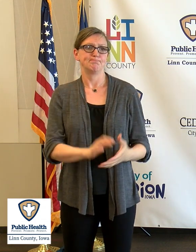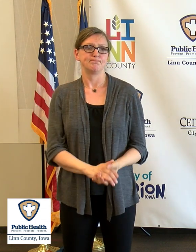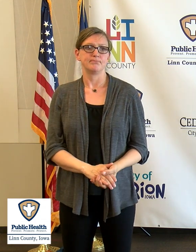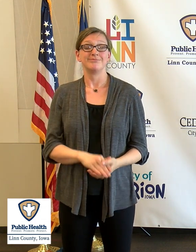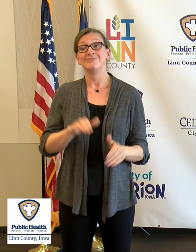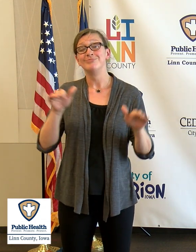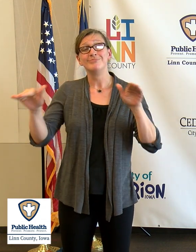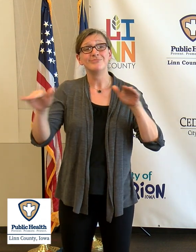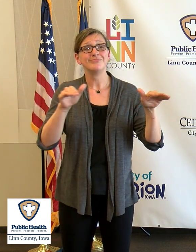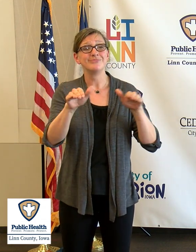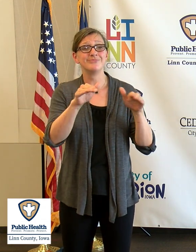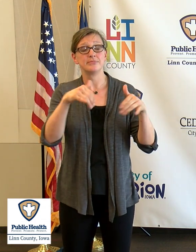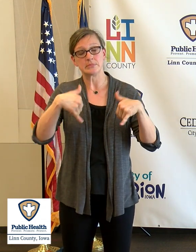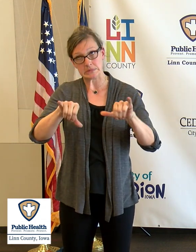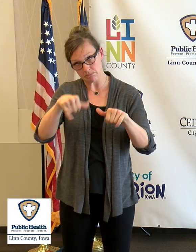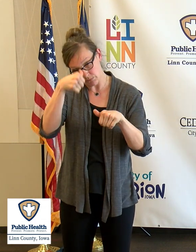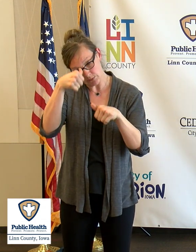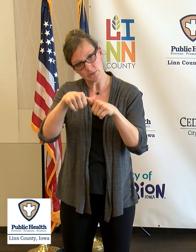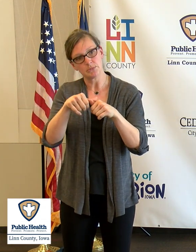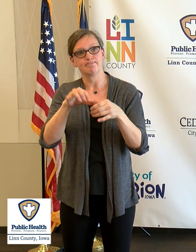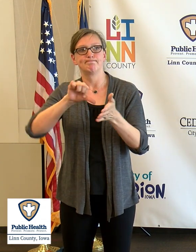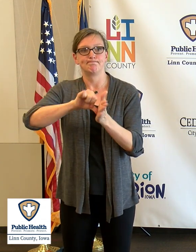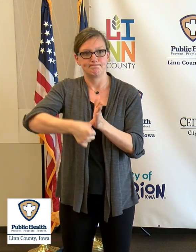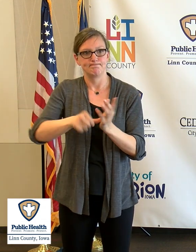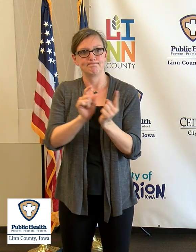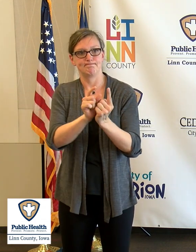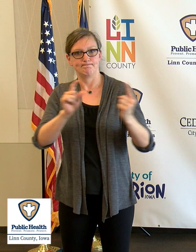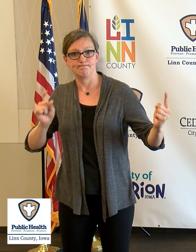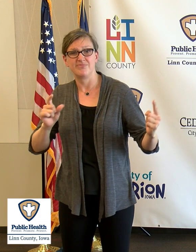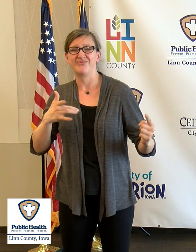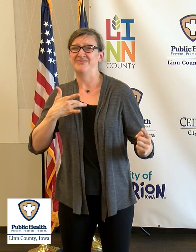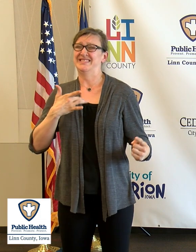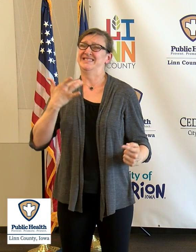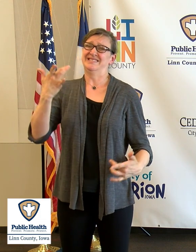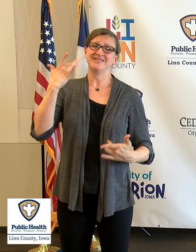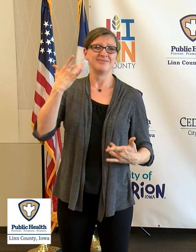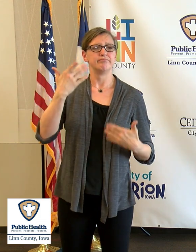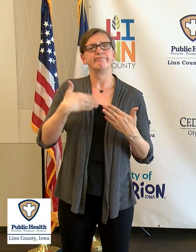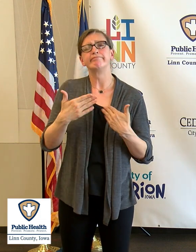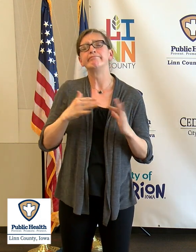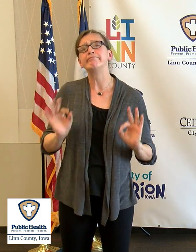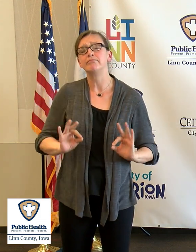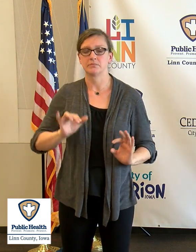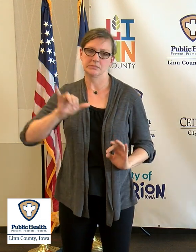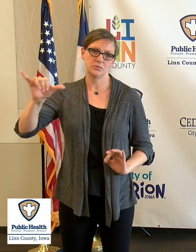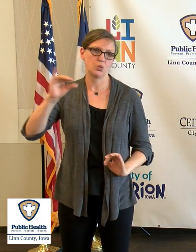physical distancing, stay home when you're sick, and wash your hands often. Thank you.